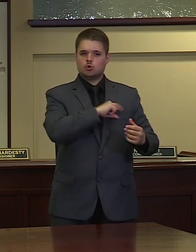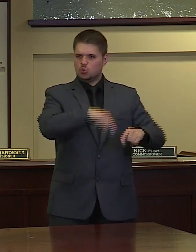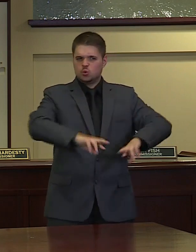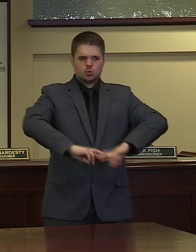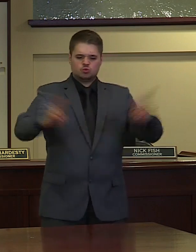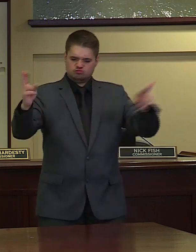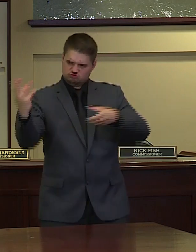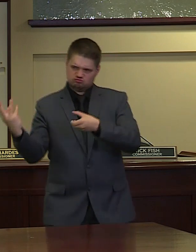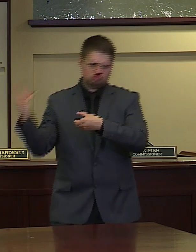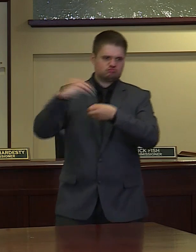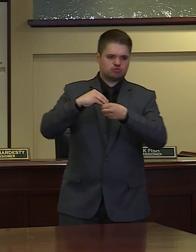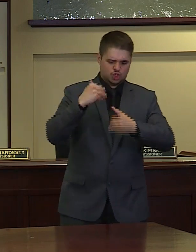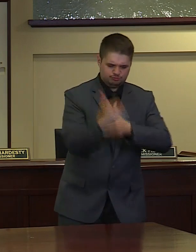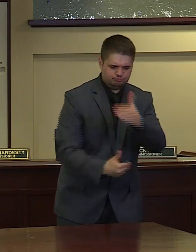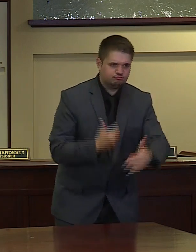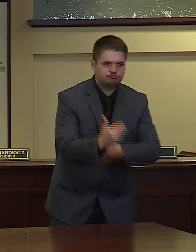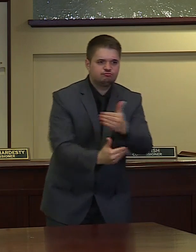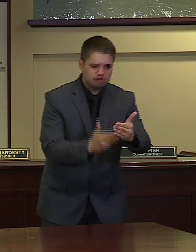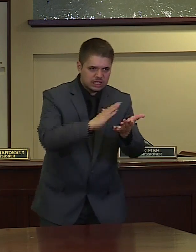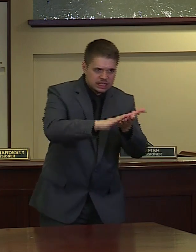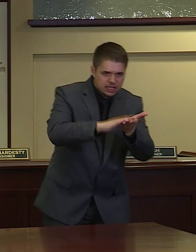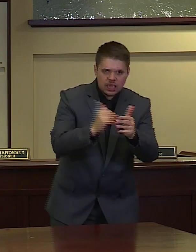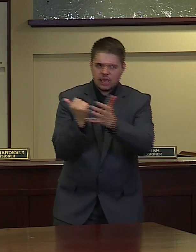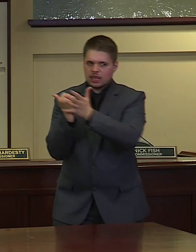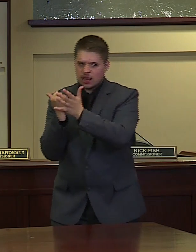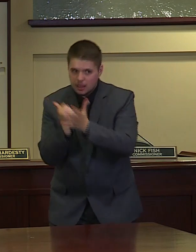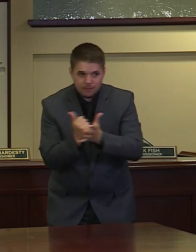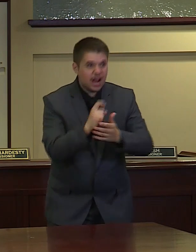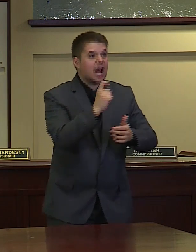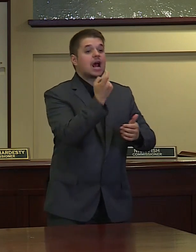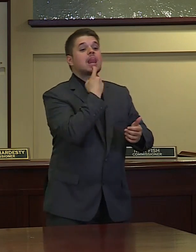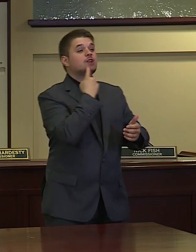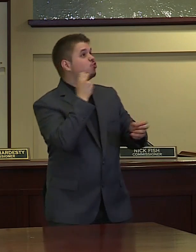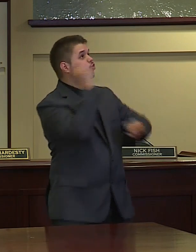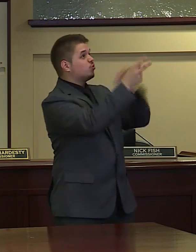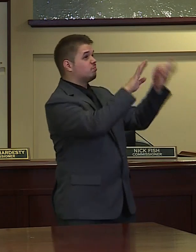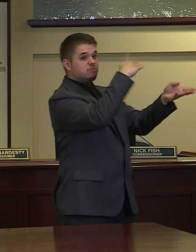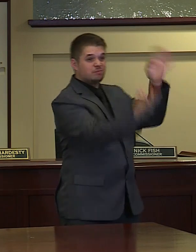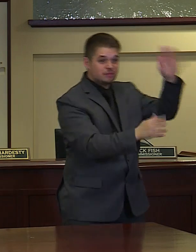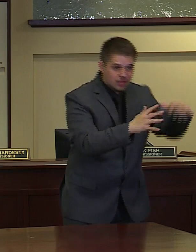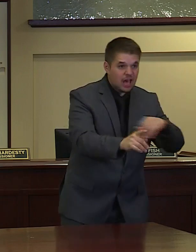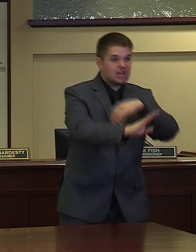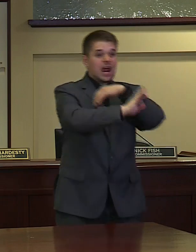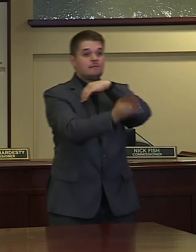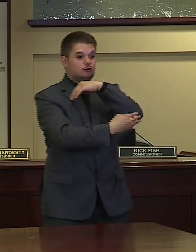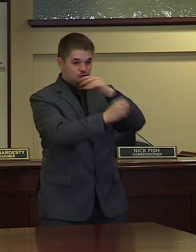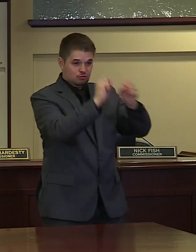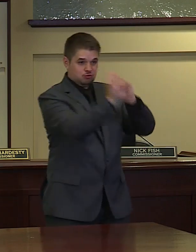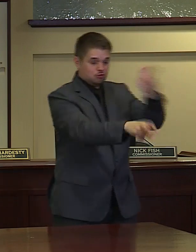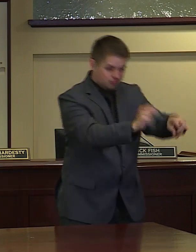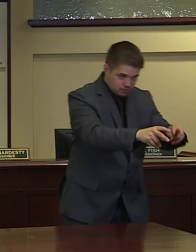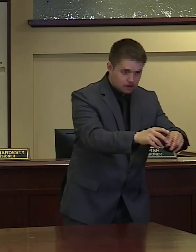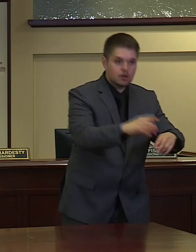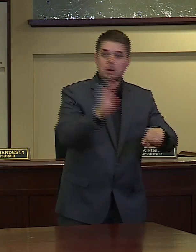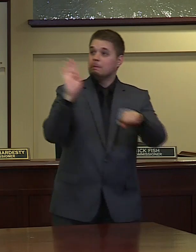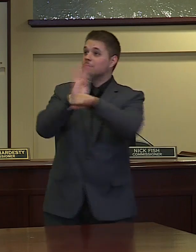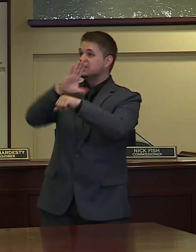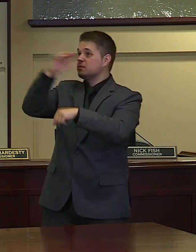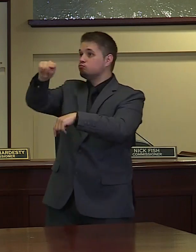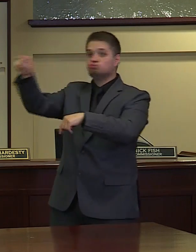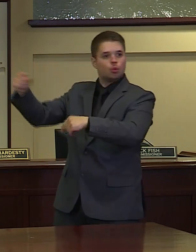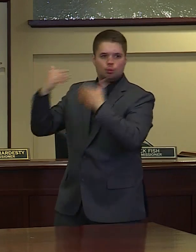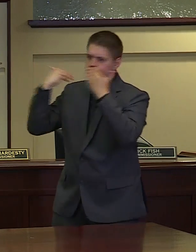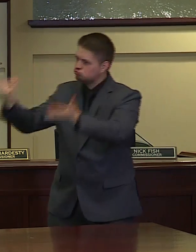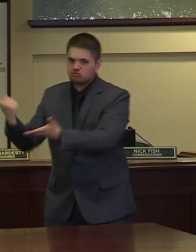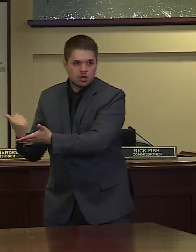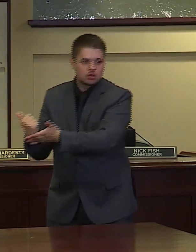was clear, a lot of glass, a lot of trash on the sidewalks. Businesses were going to need help cleaning that up. make